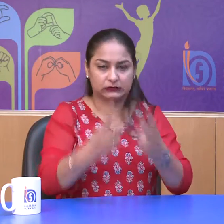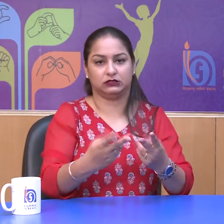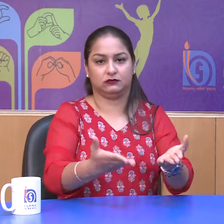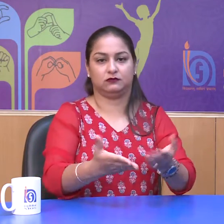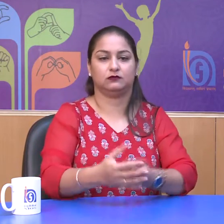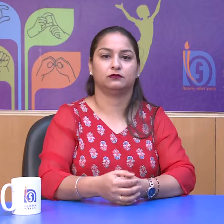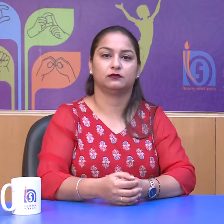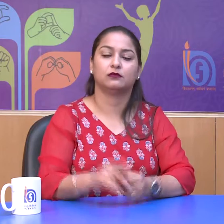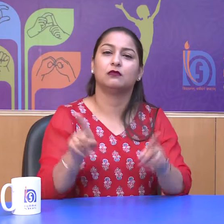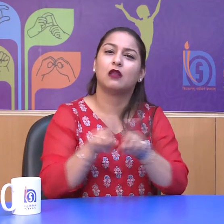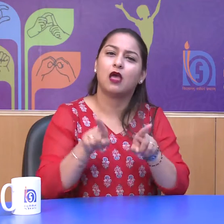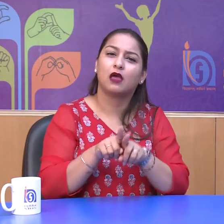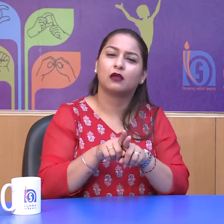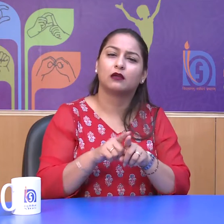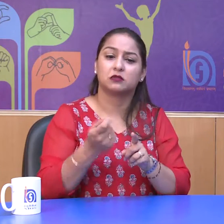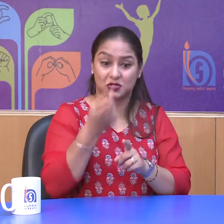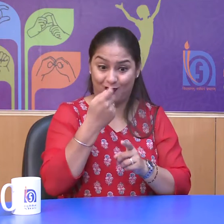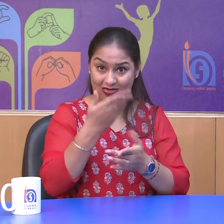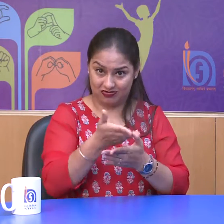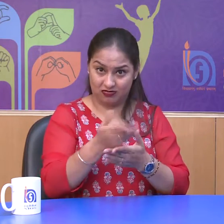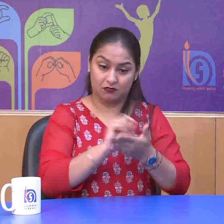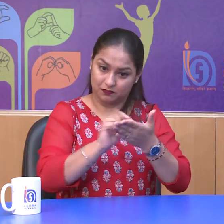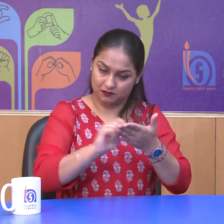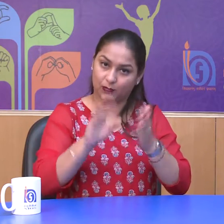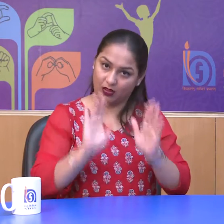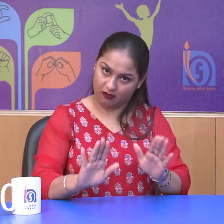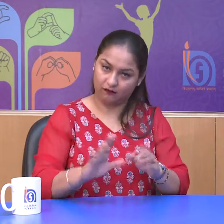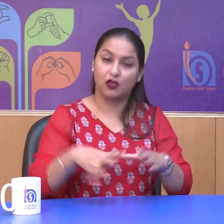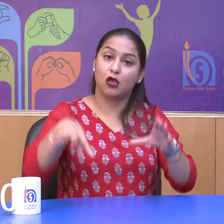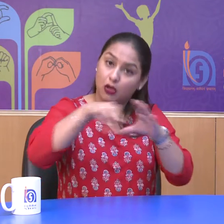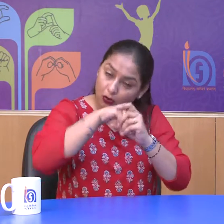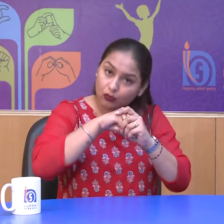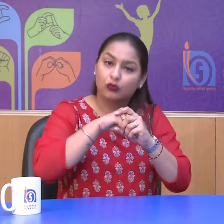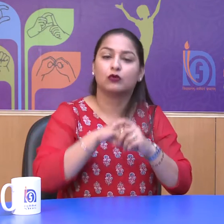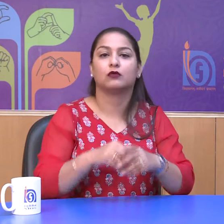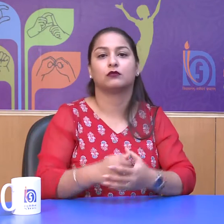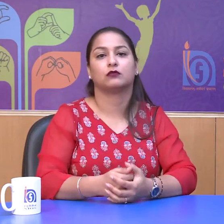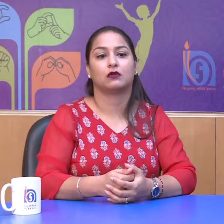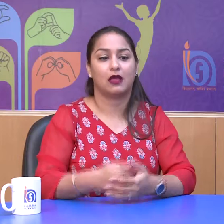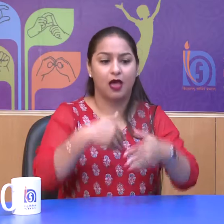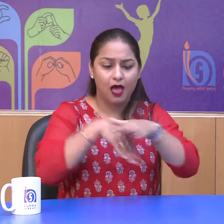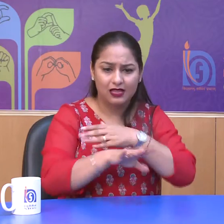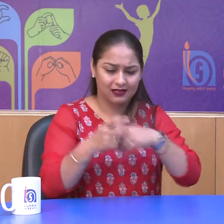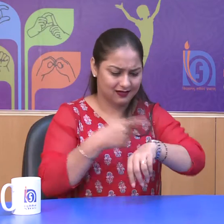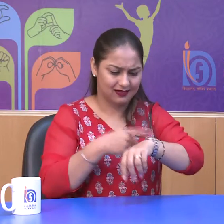The drugs mentioned include metallic preparations of